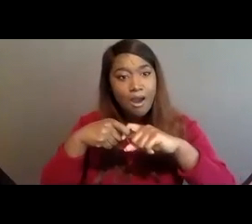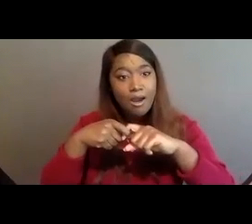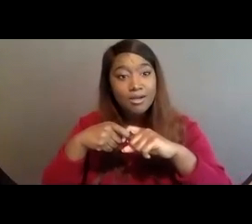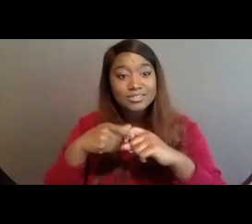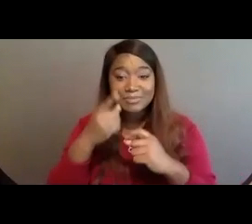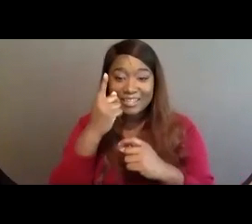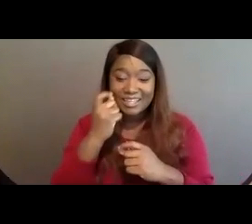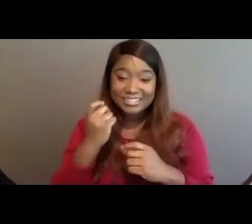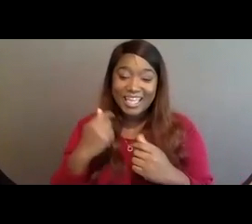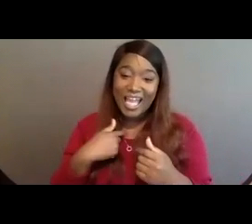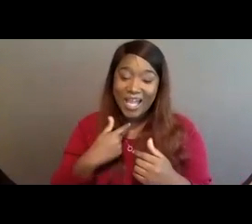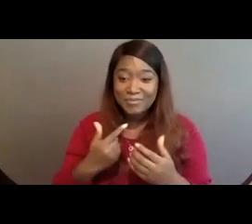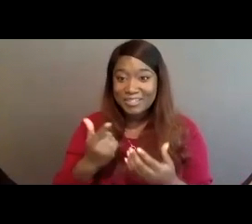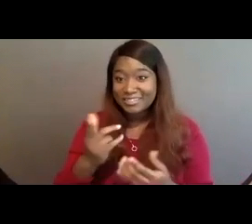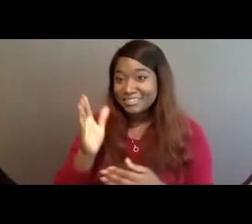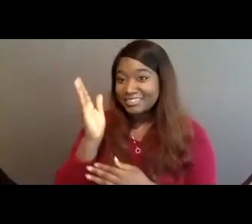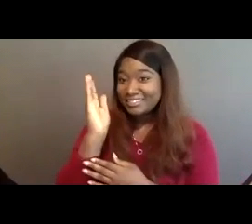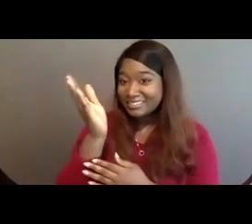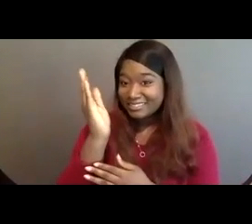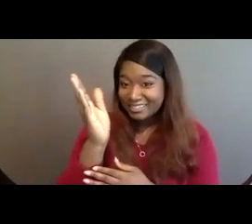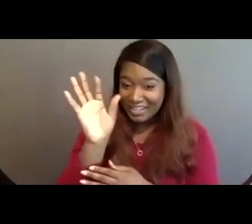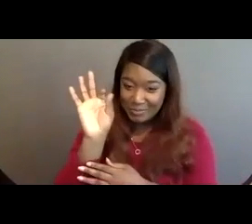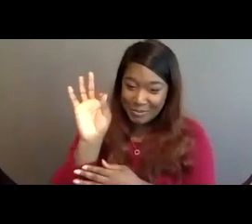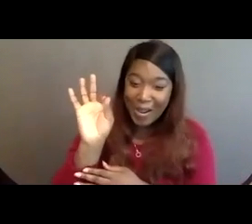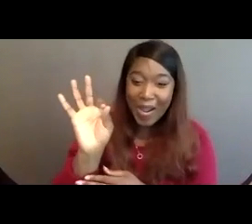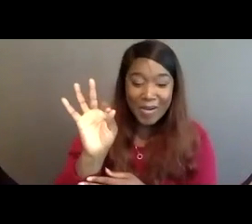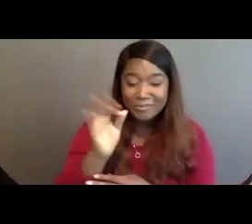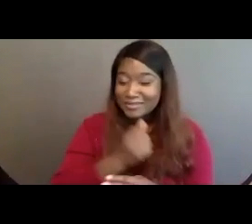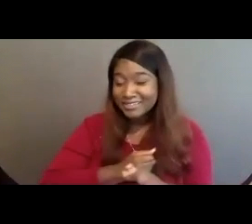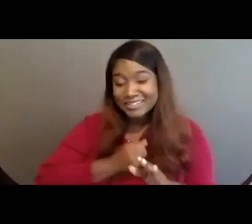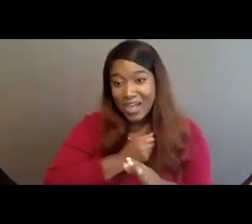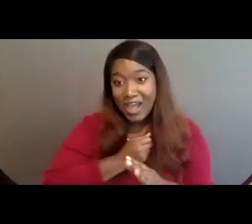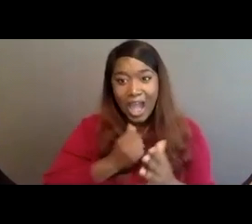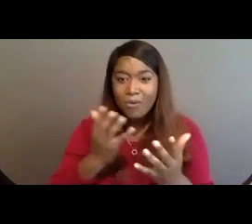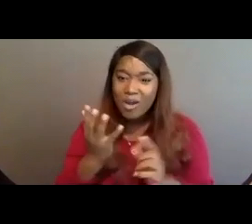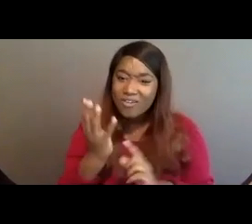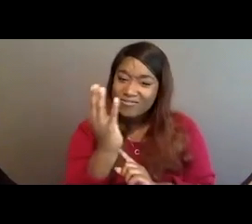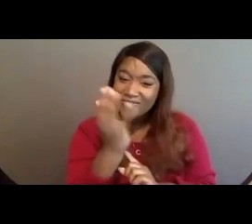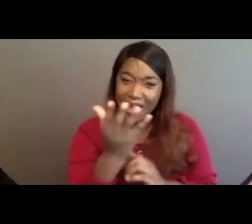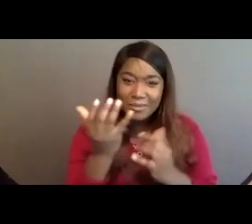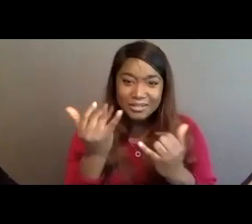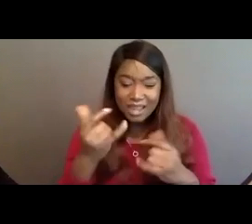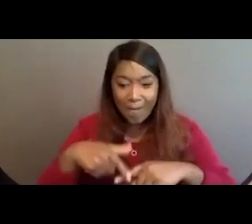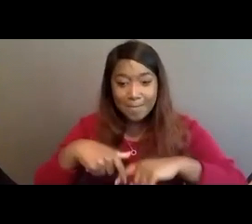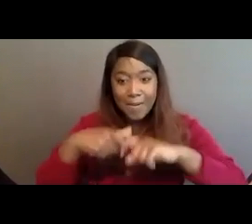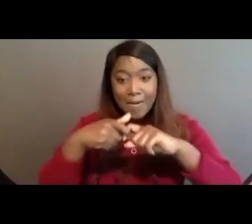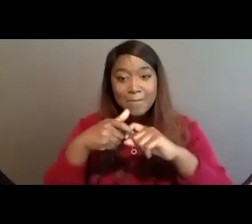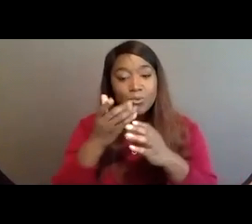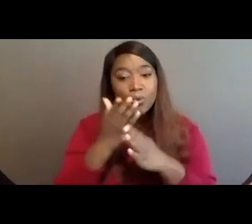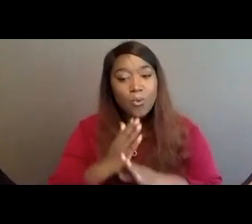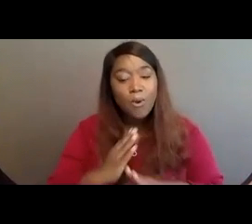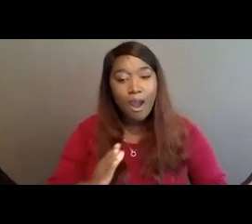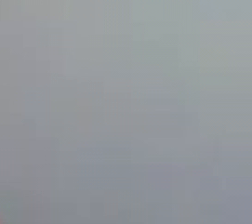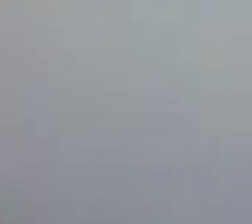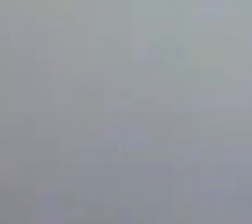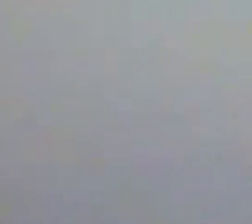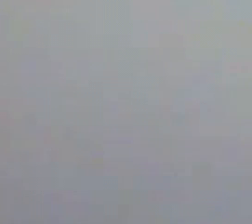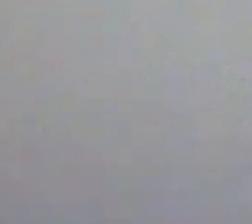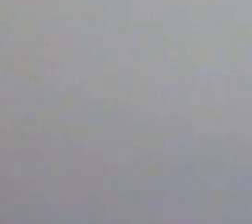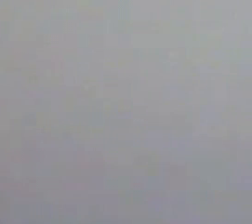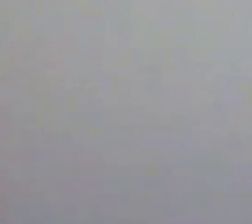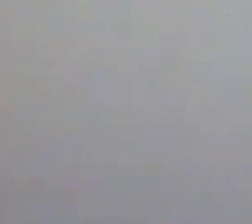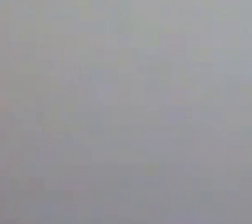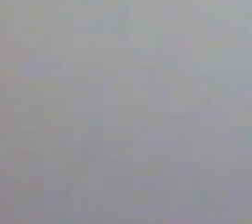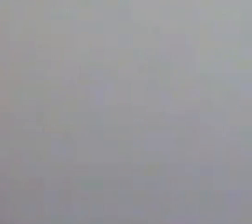talking a lot at you, and I'm sorry for that, and sort of have us take 5 minutes of quiet to connect for the